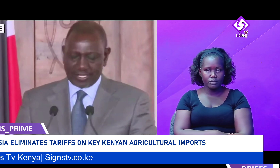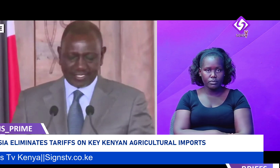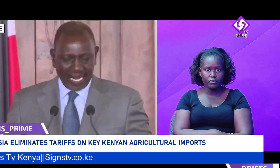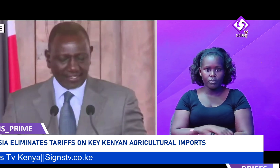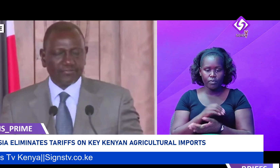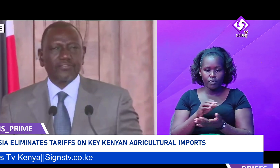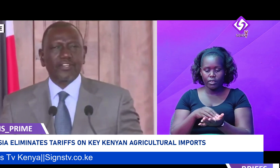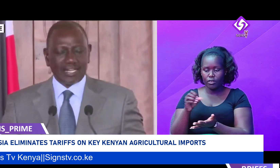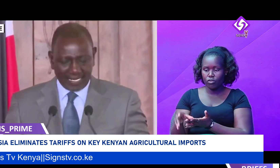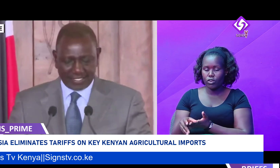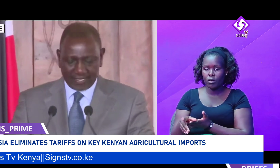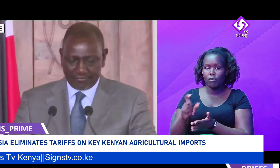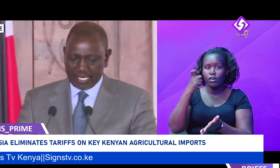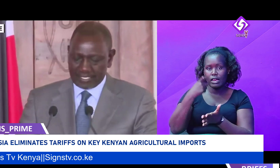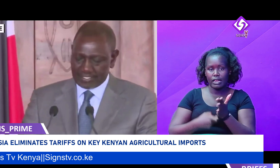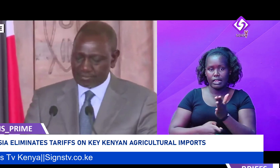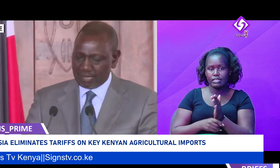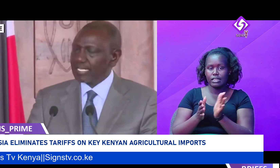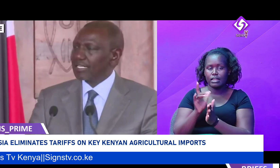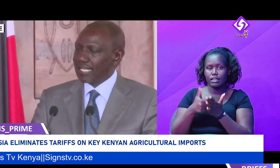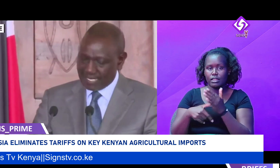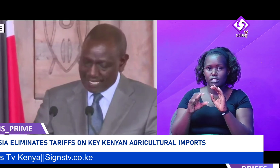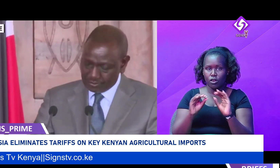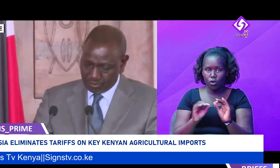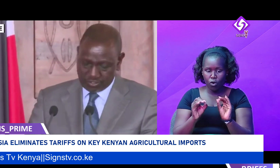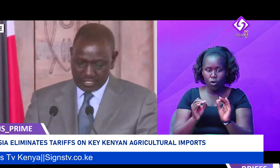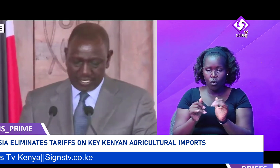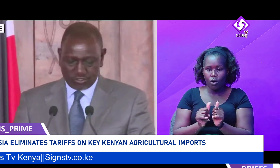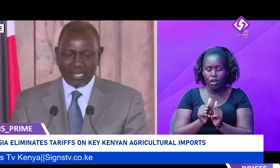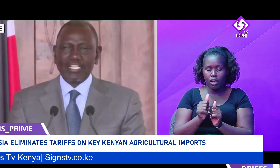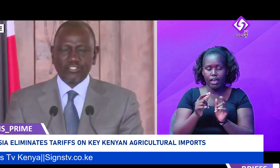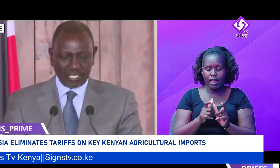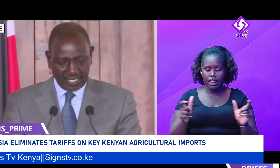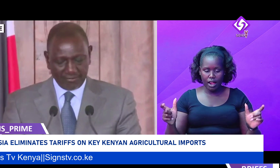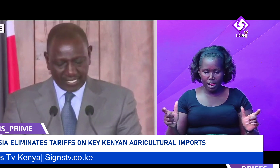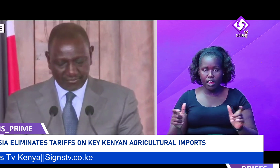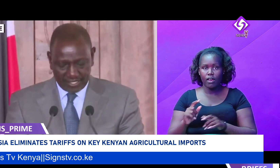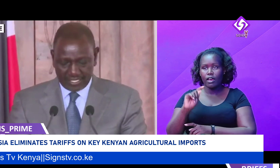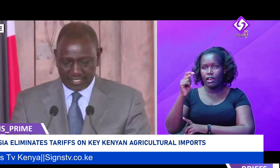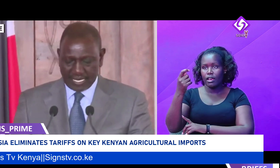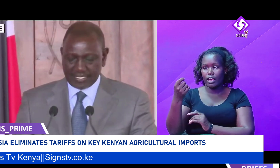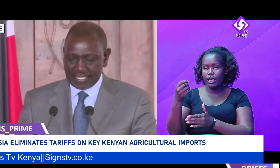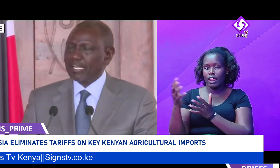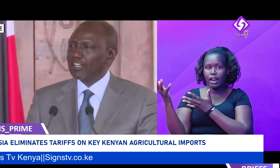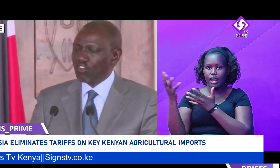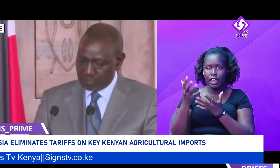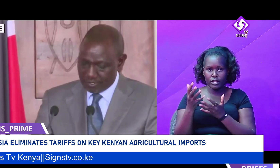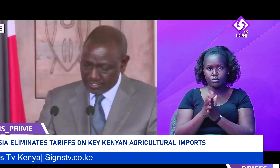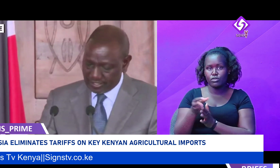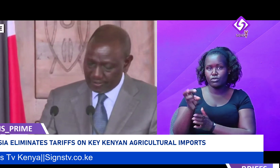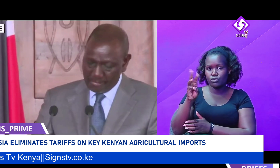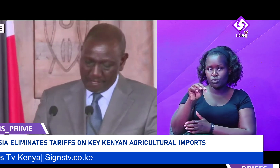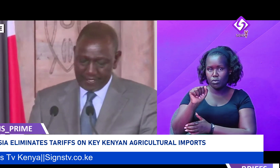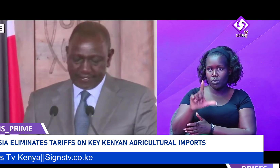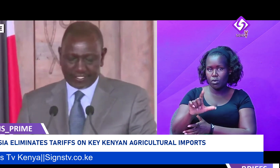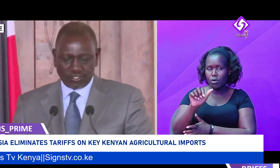to removing tariff and non-tariff barriers, expanding Kenyan exports to Malaysia and vice versa, and deepening